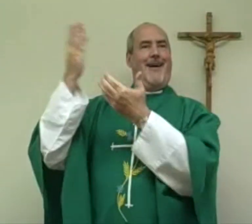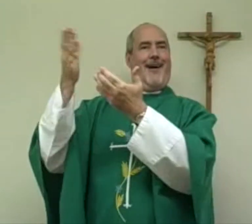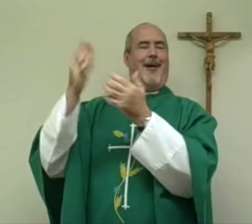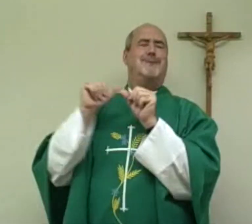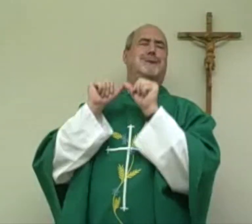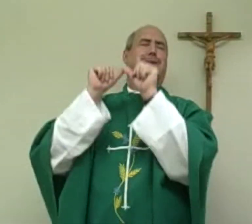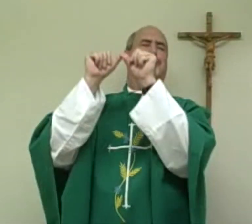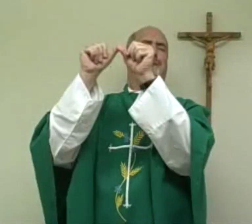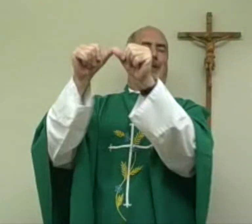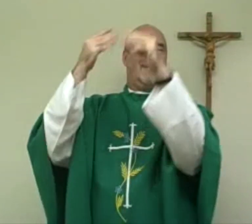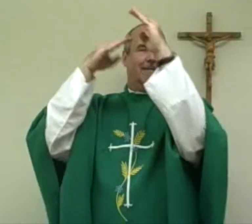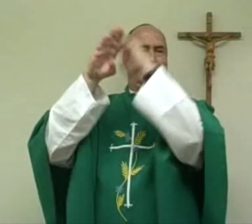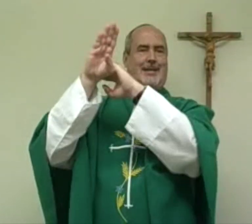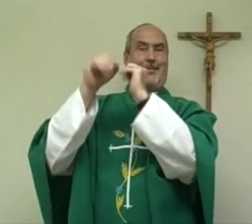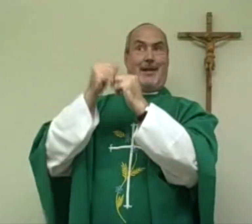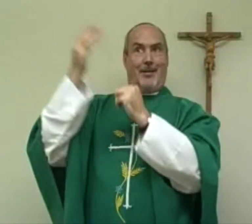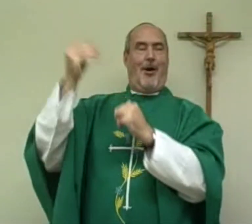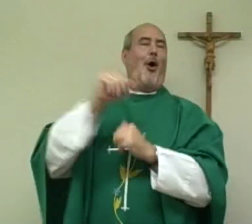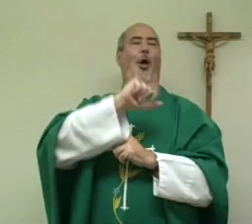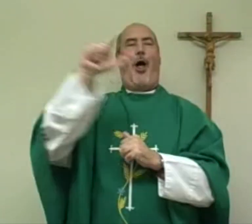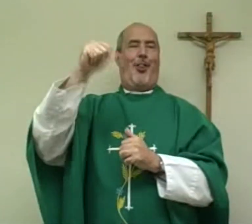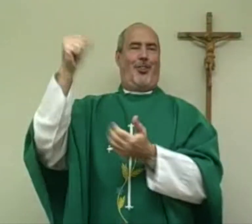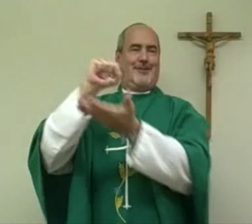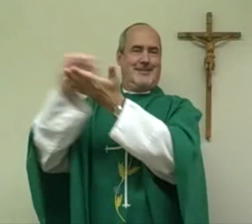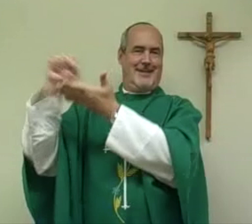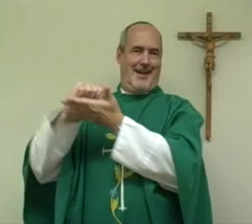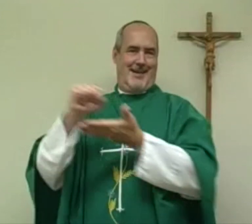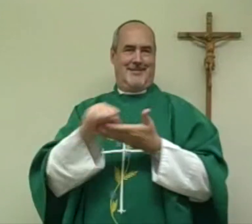we die, we will be with him forever and ever